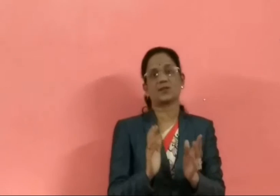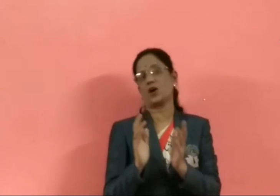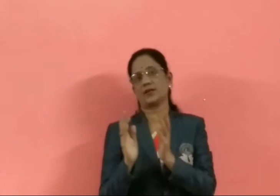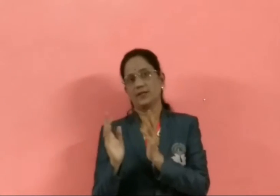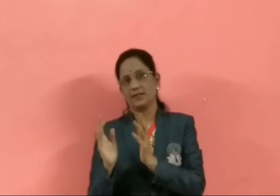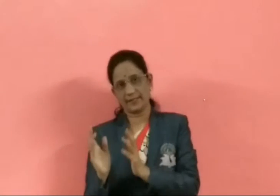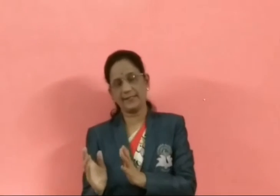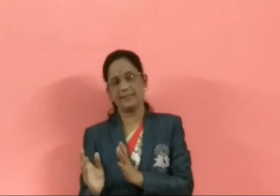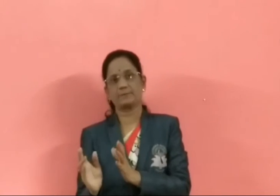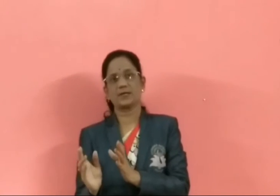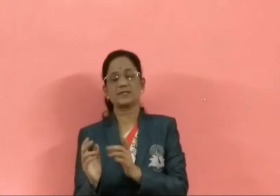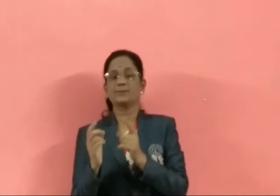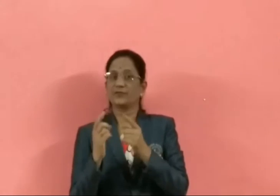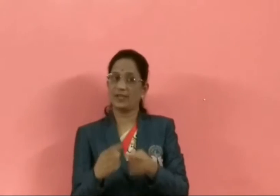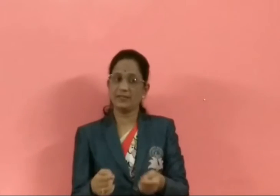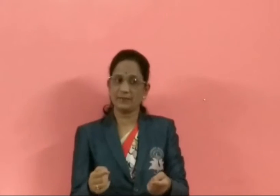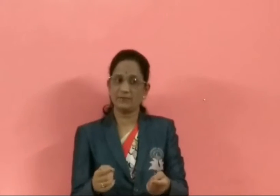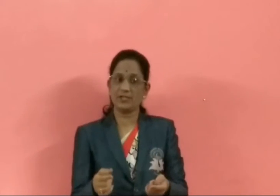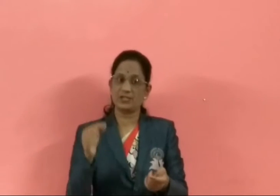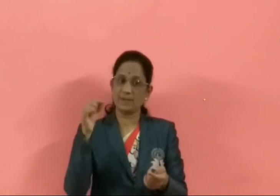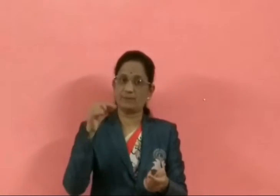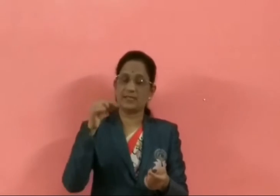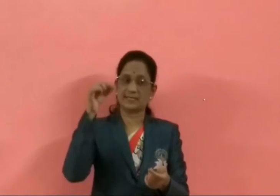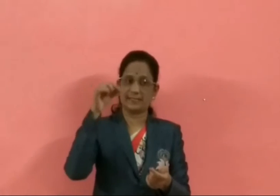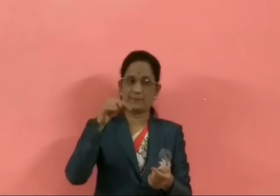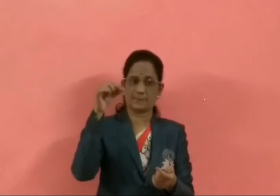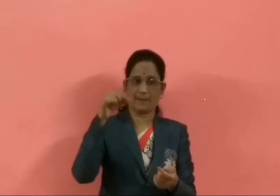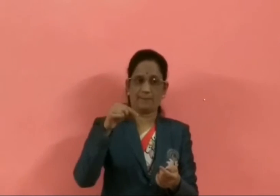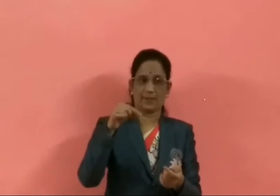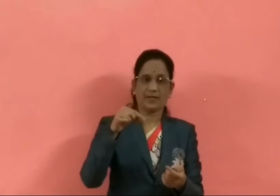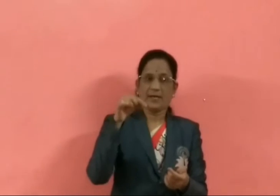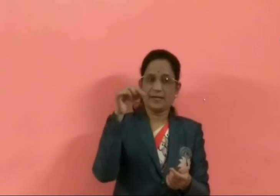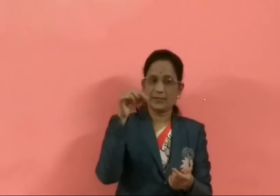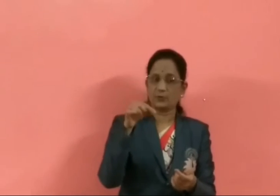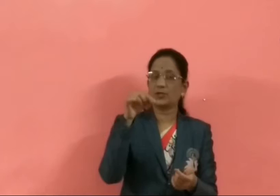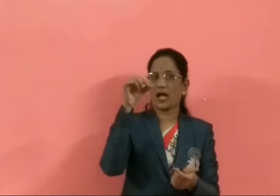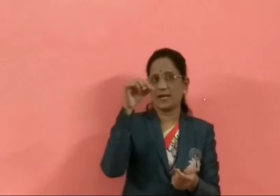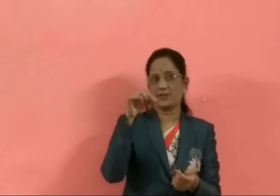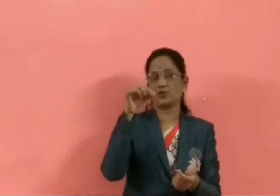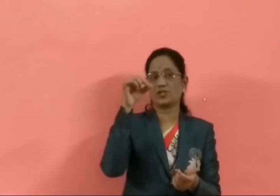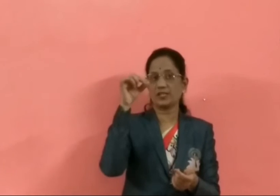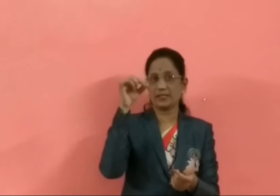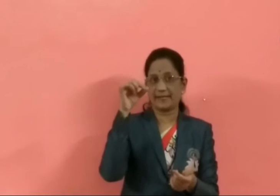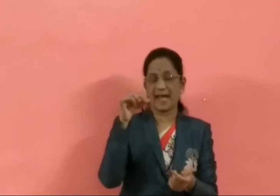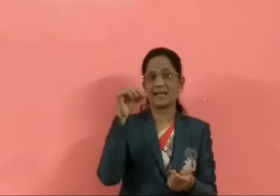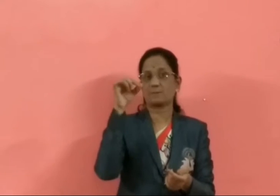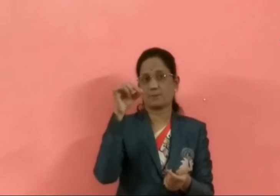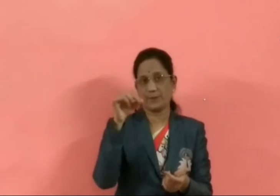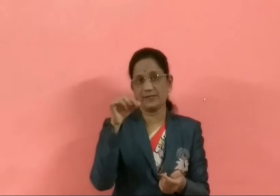or red litmus when we dip this litmus paper into the hydrogen gas filled